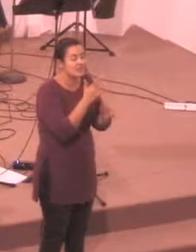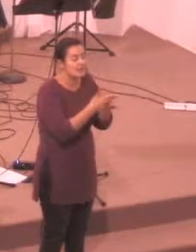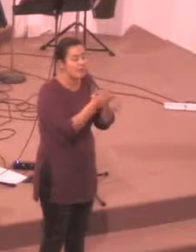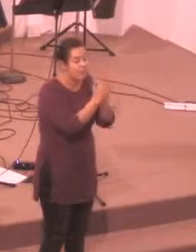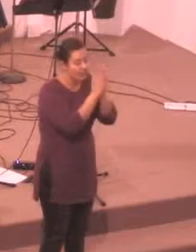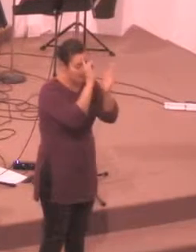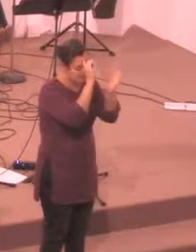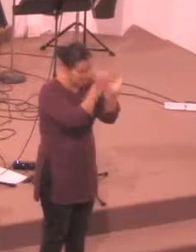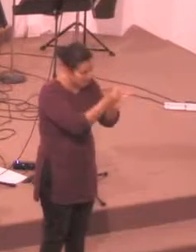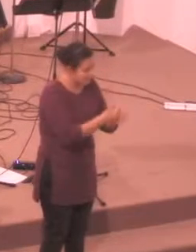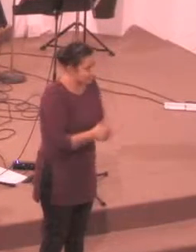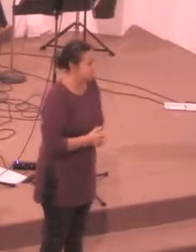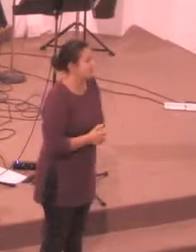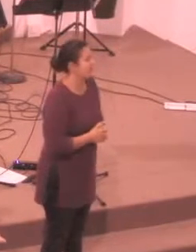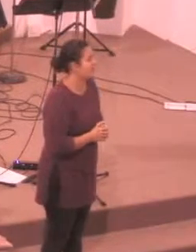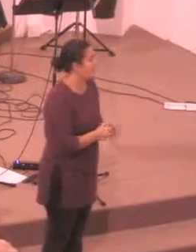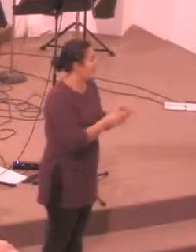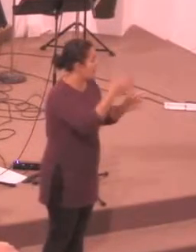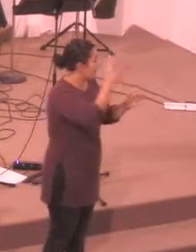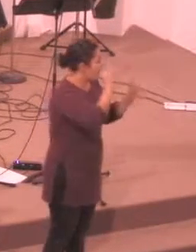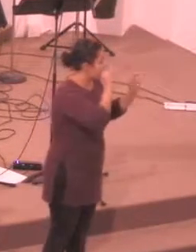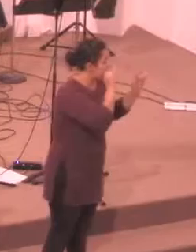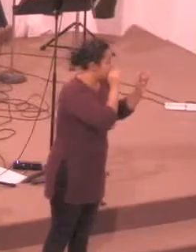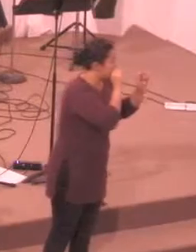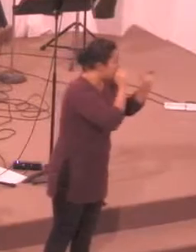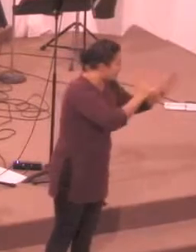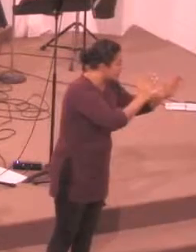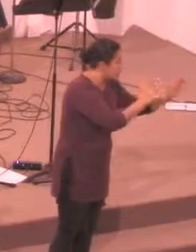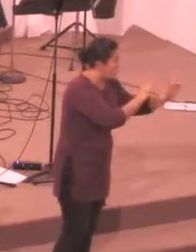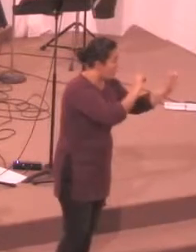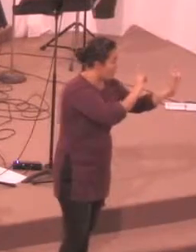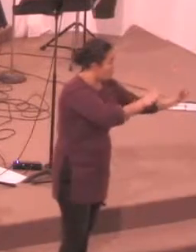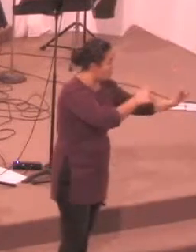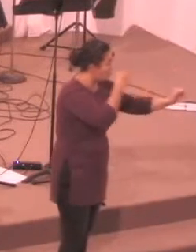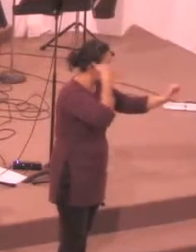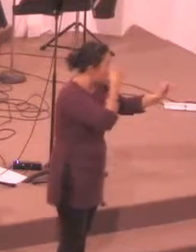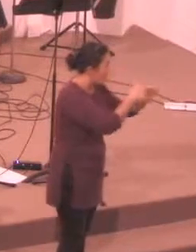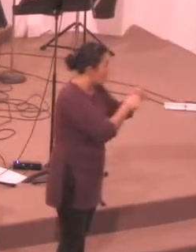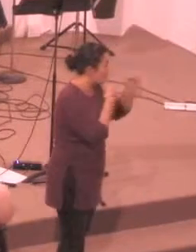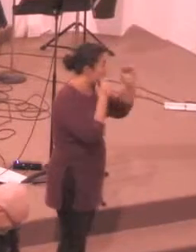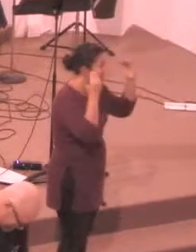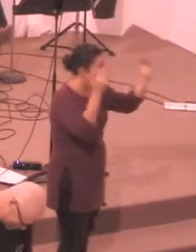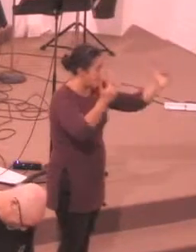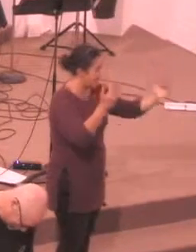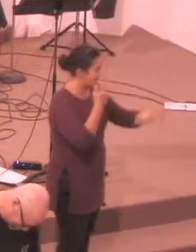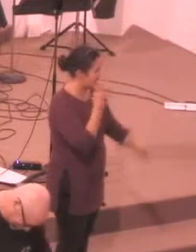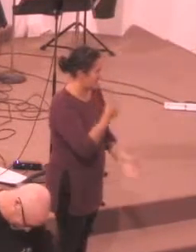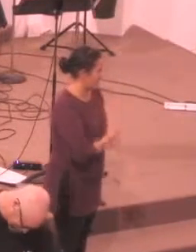Remember to be thankful. See you next week.